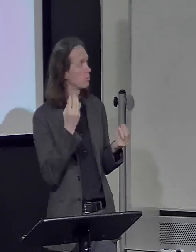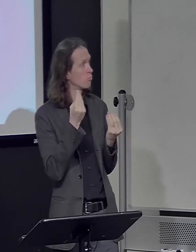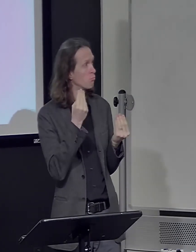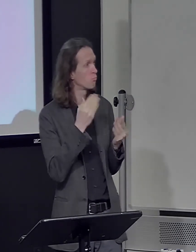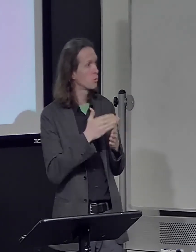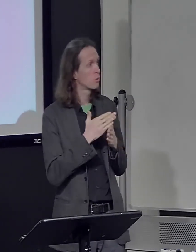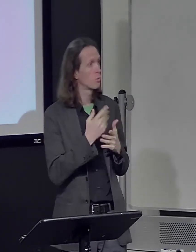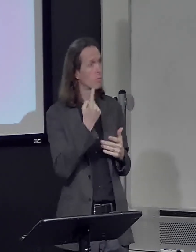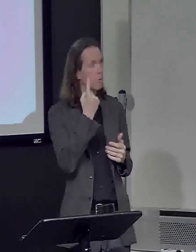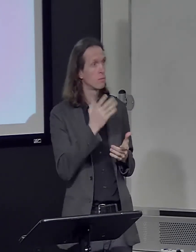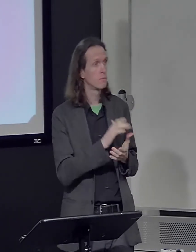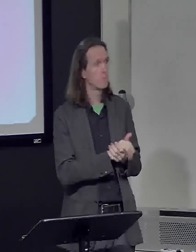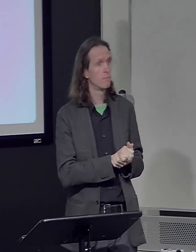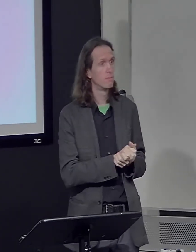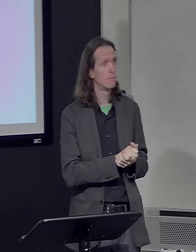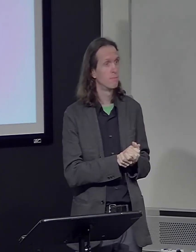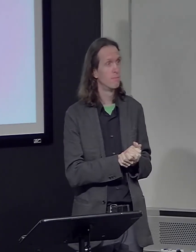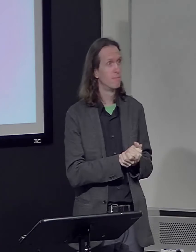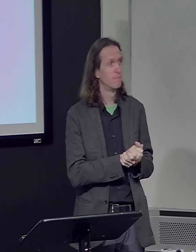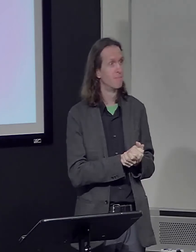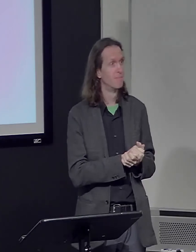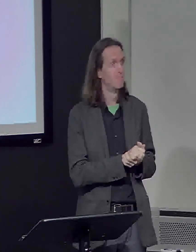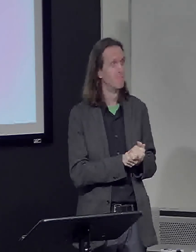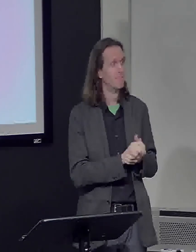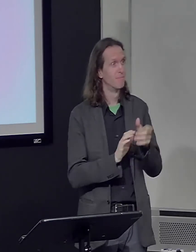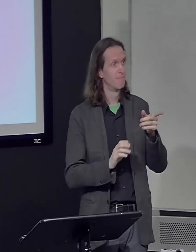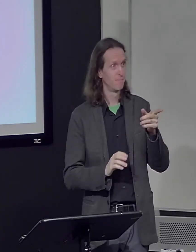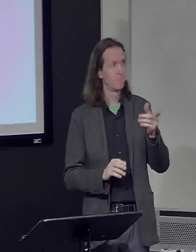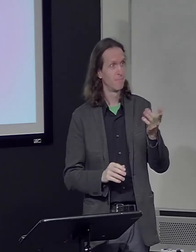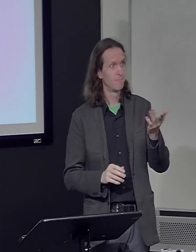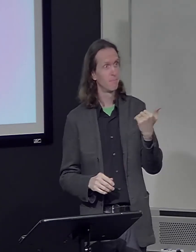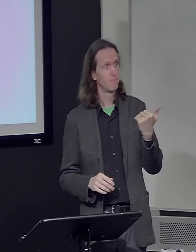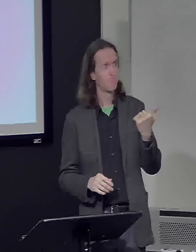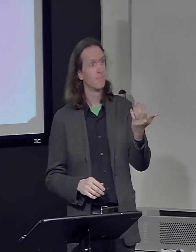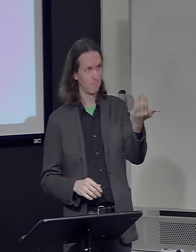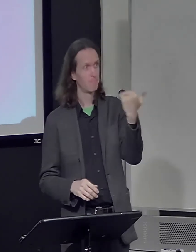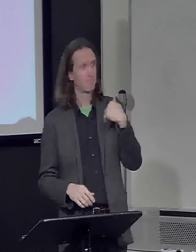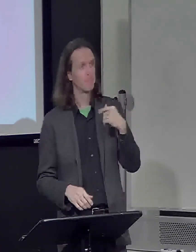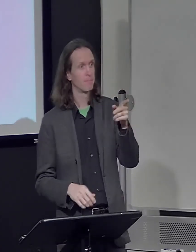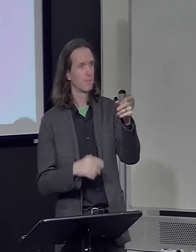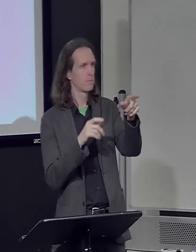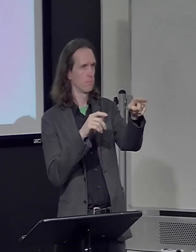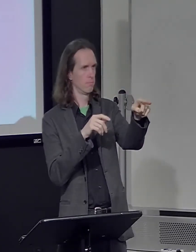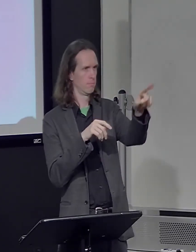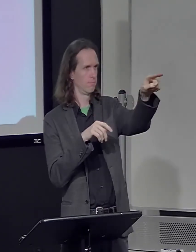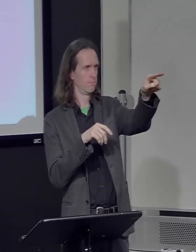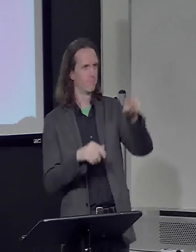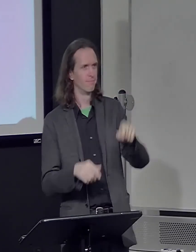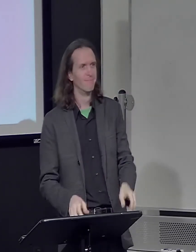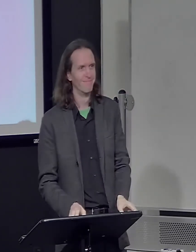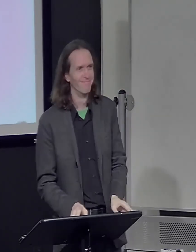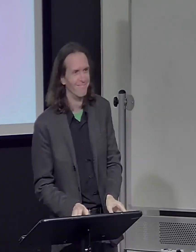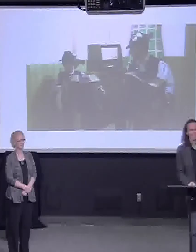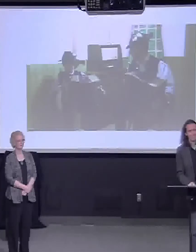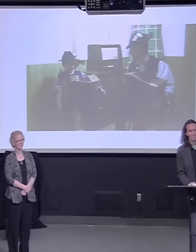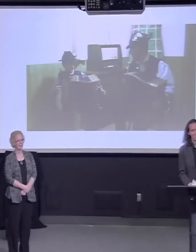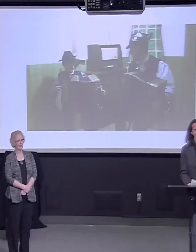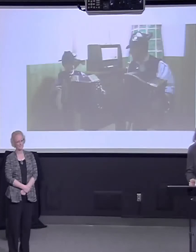Okay, so does anybody have any thoughts they want to share or any questions? So I have a question. Should I come up?